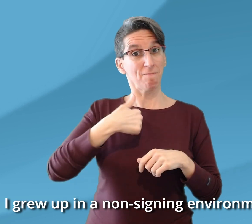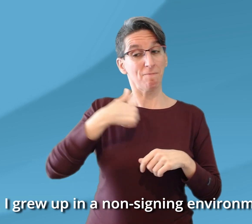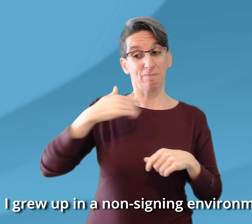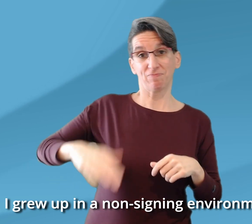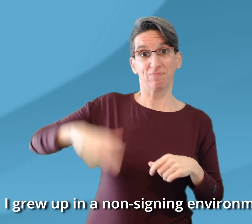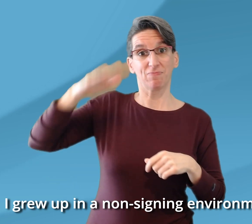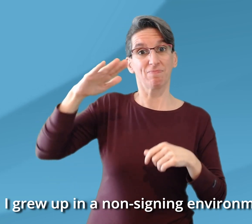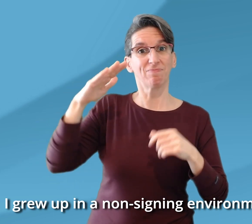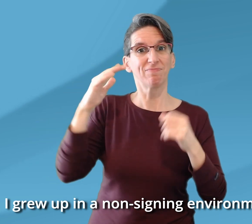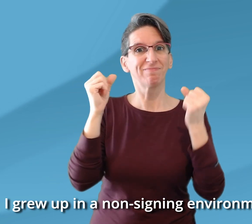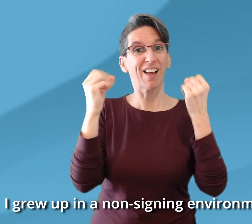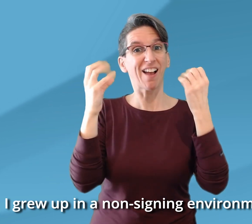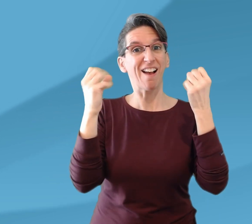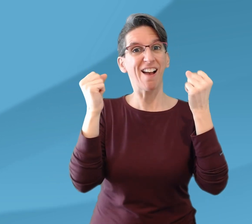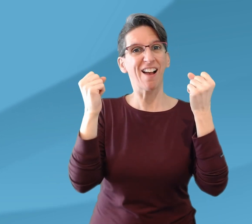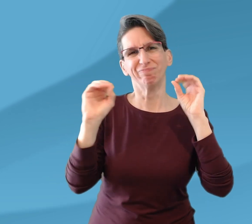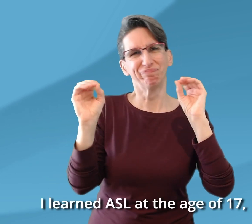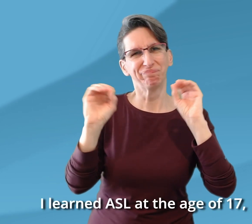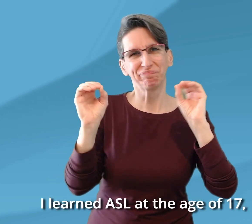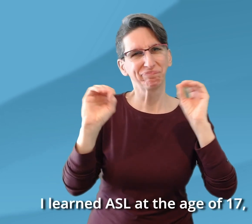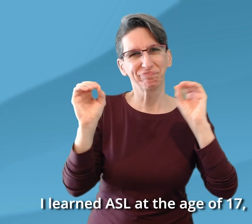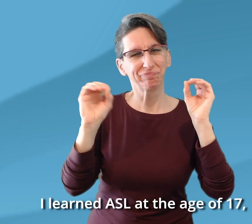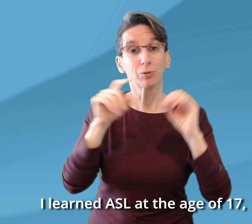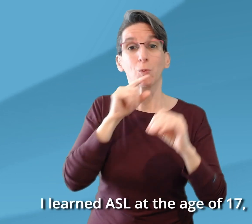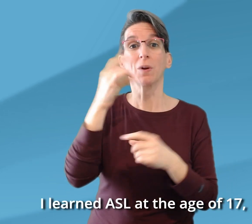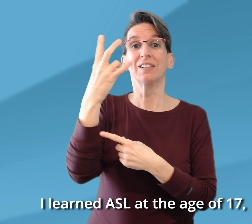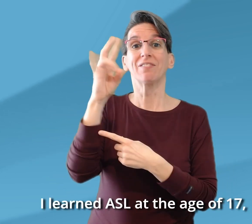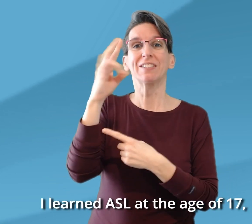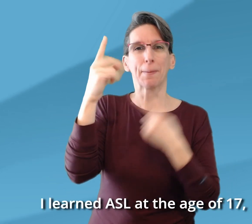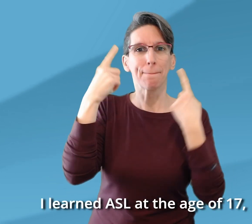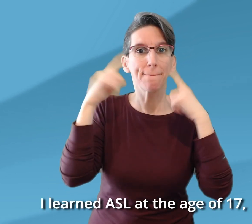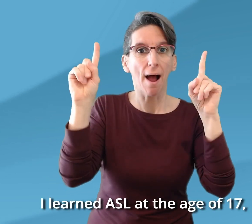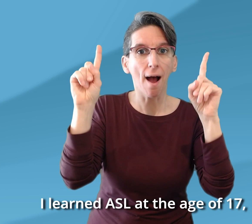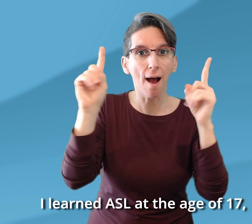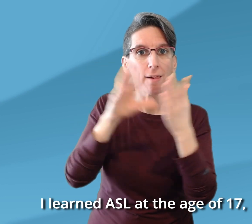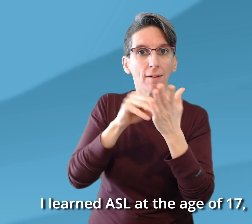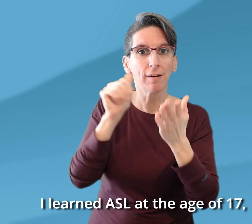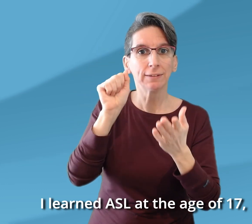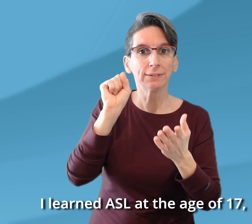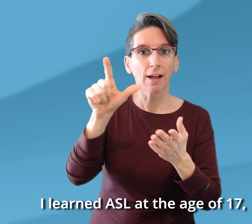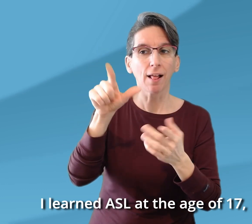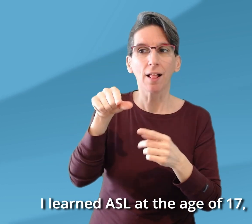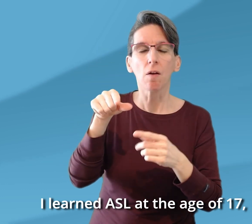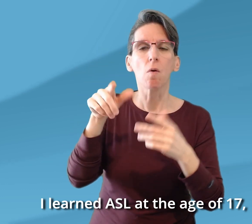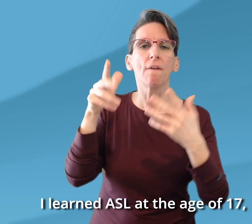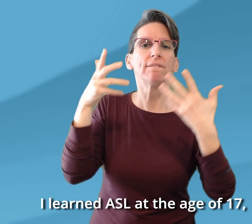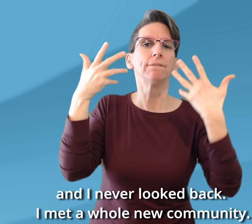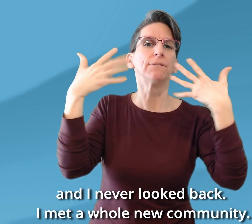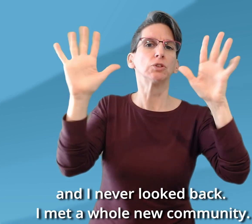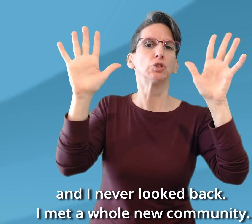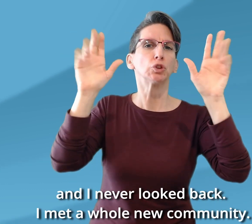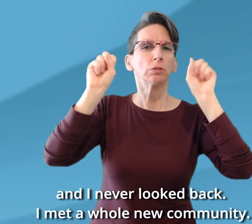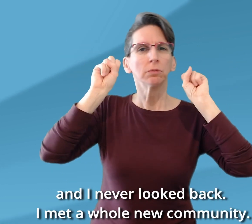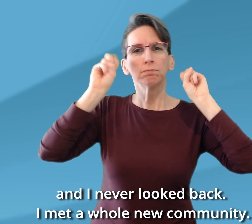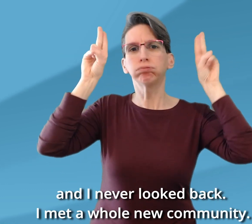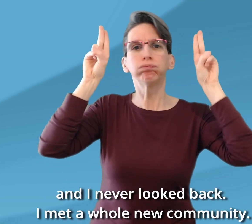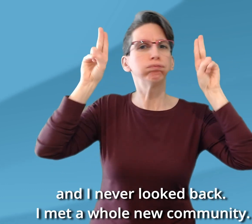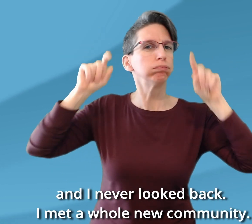I grew up in a non-signing environment. I learned ASL at the age of 17, and I never looked